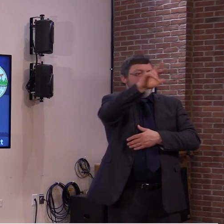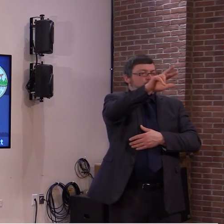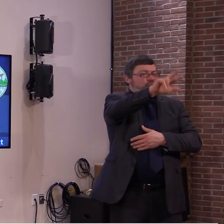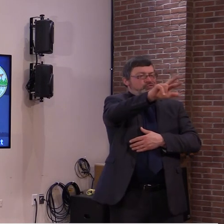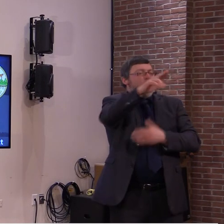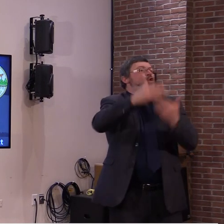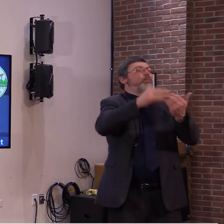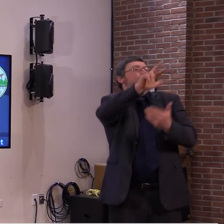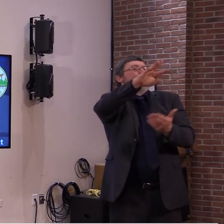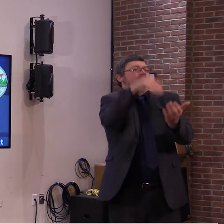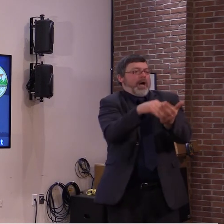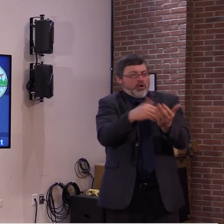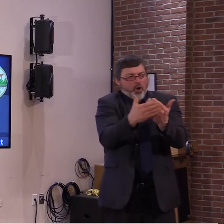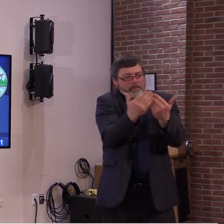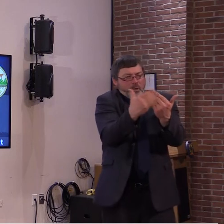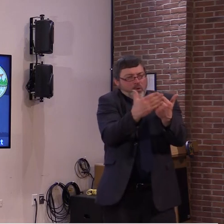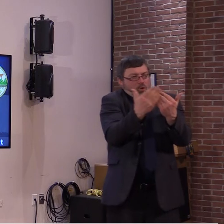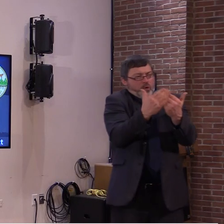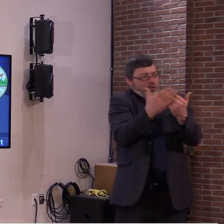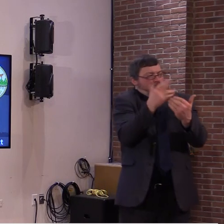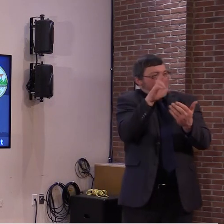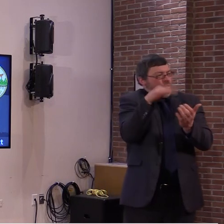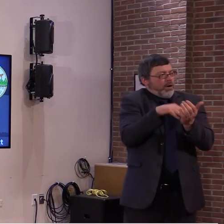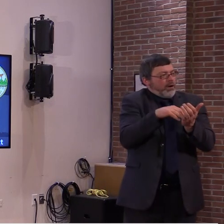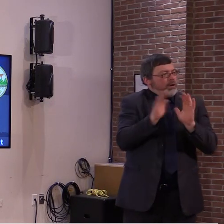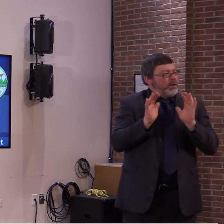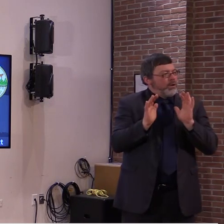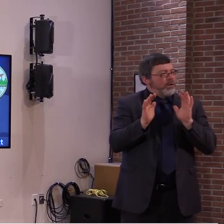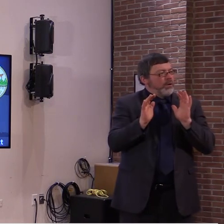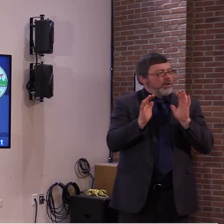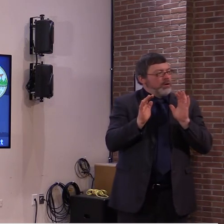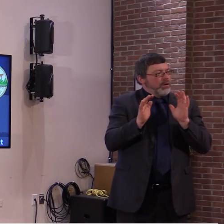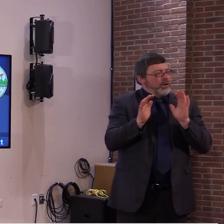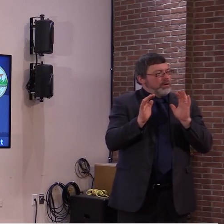3,900 of those vaccines this week. So